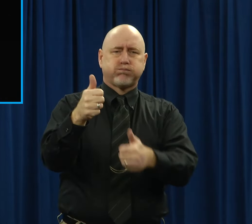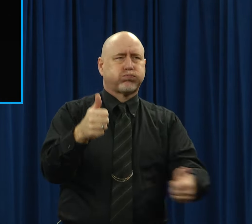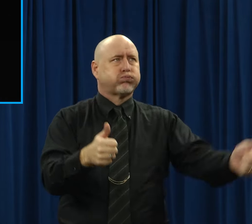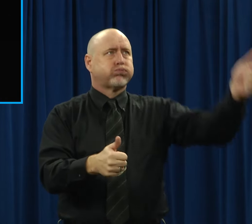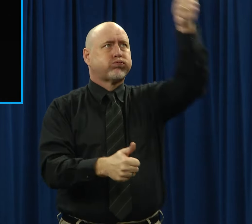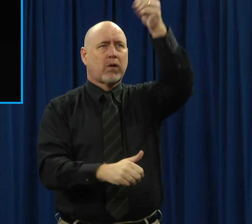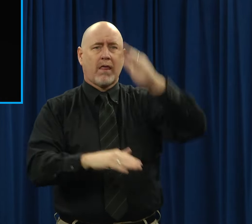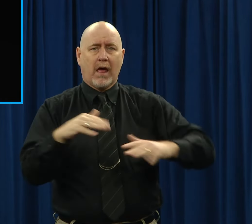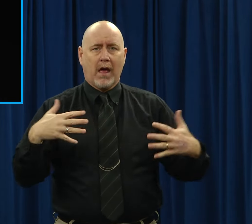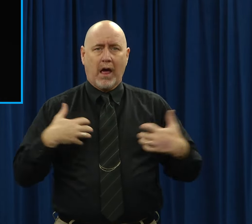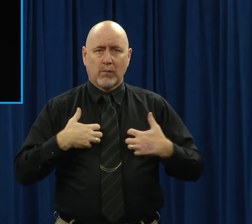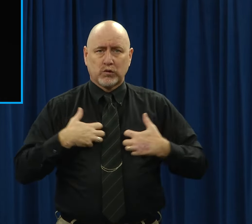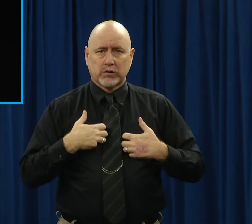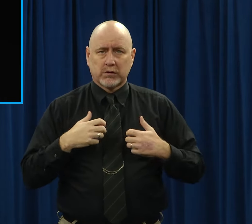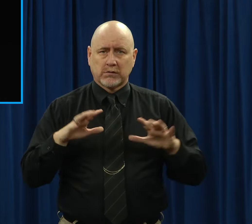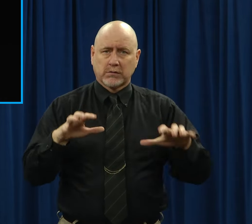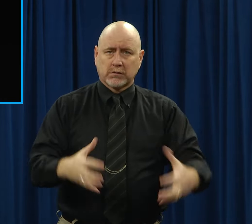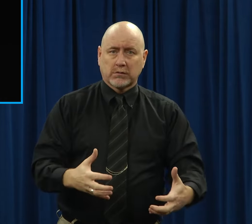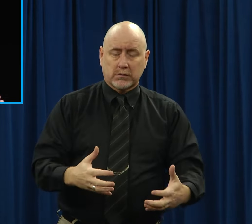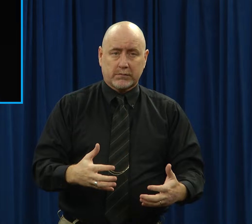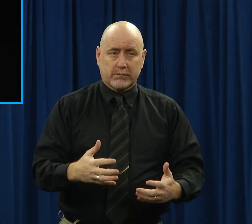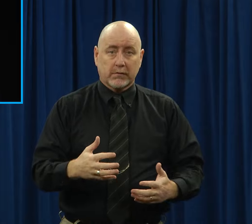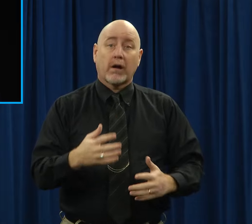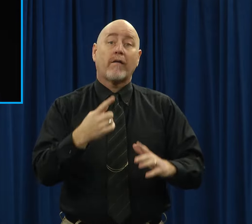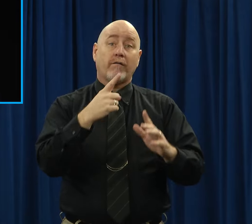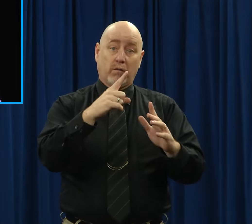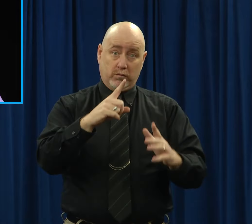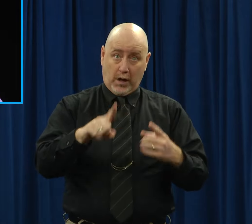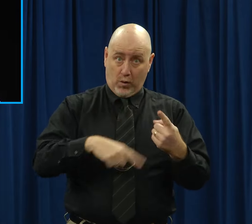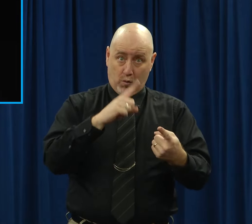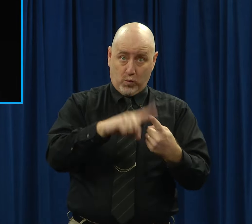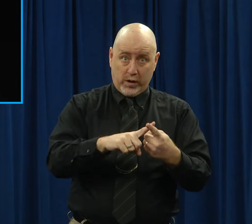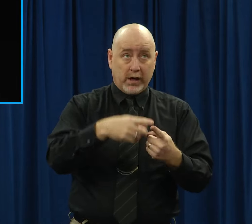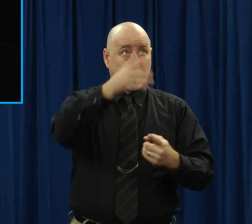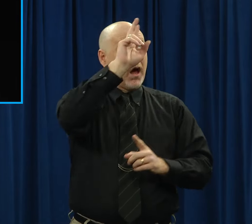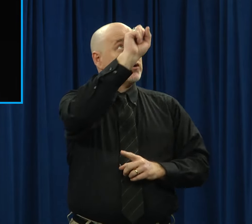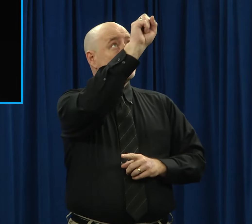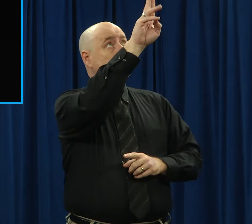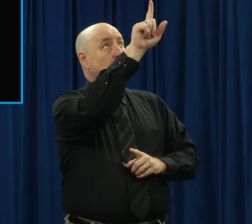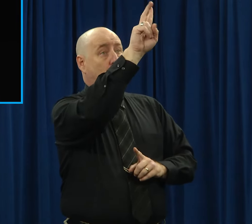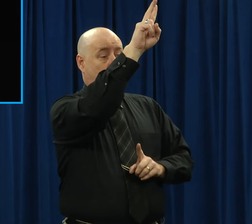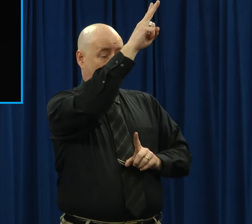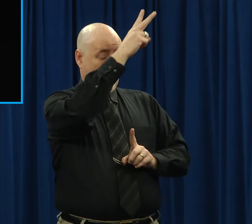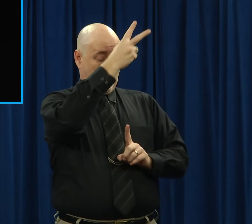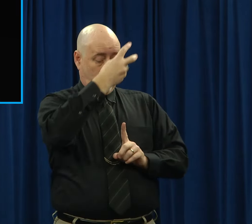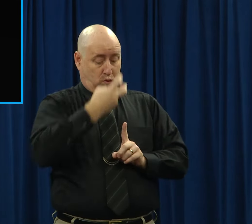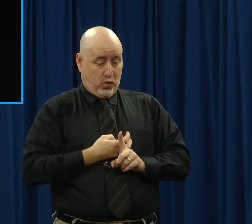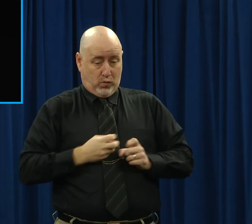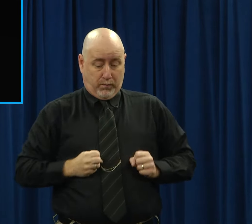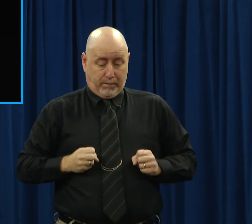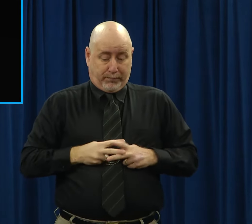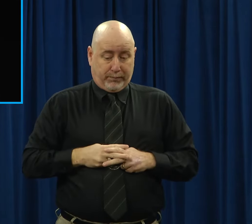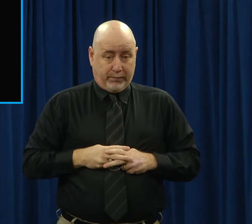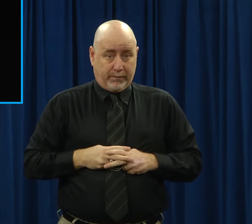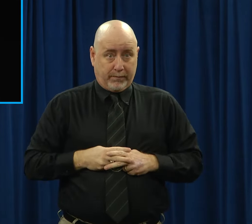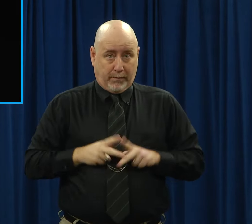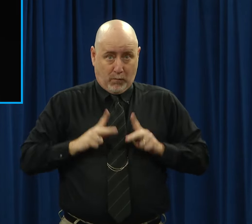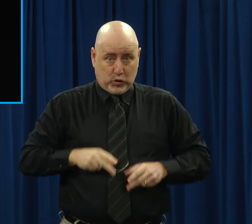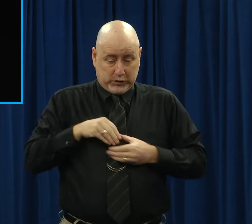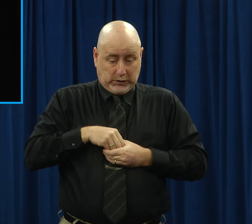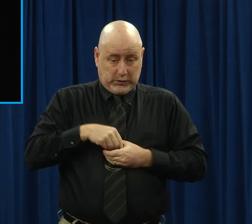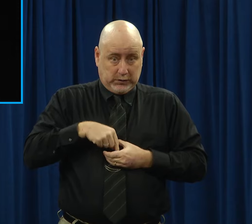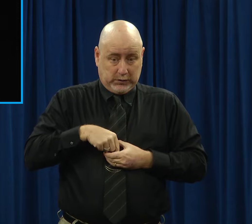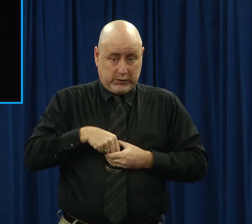far superior to the animals in that way. Now, from the time that God places a soul into the